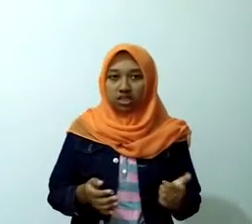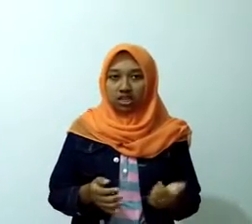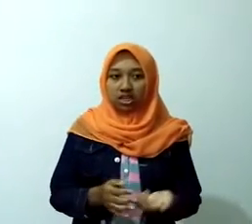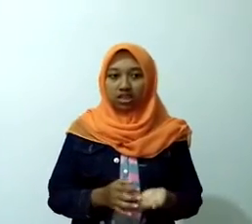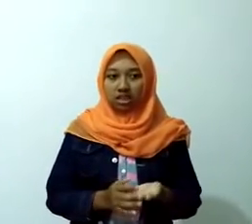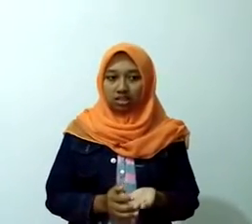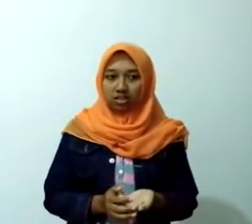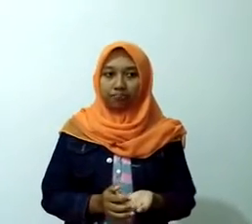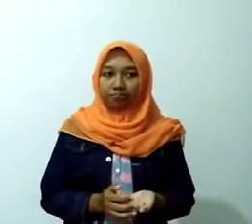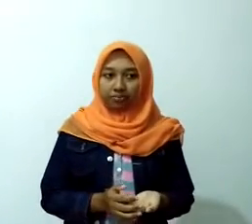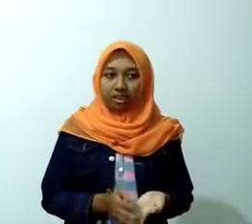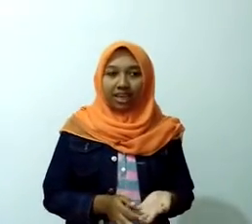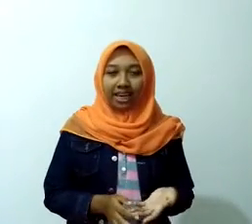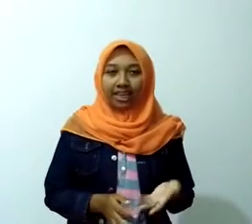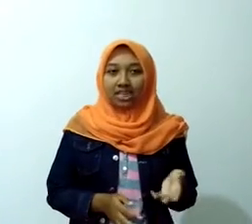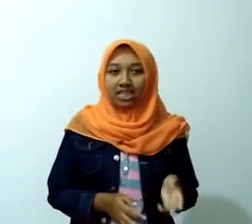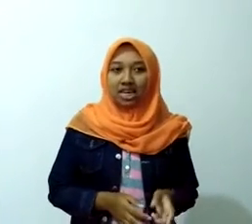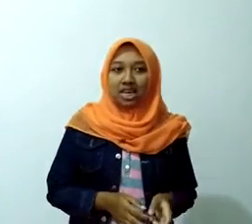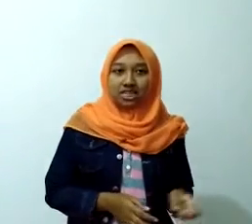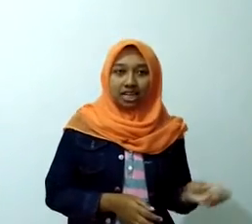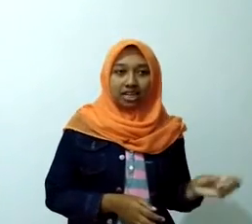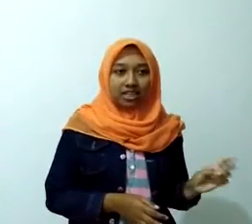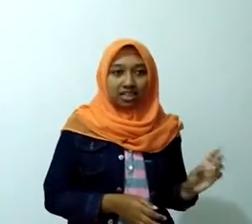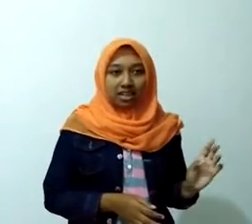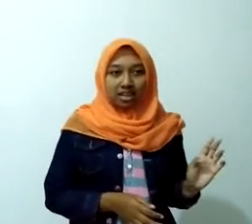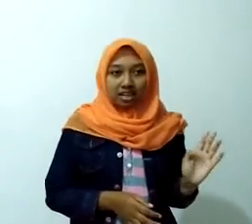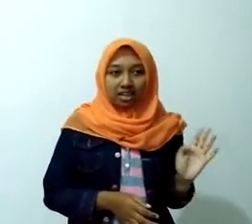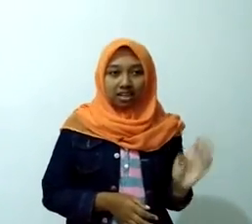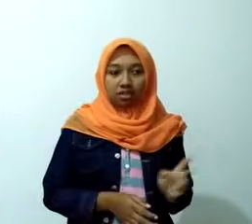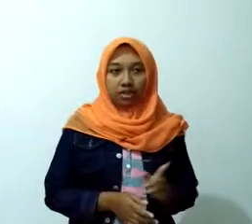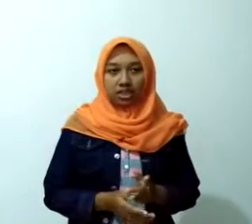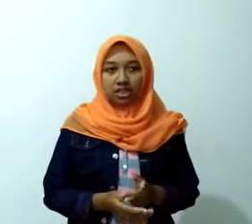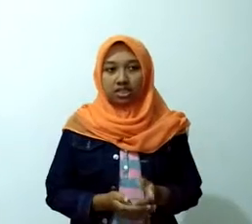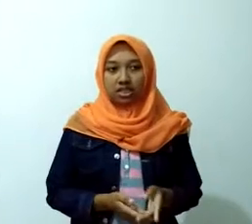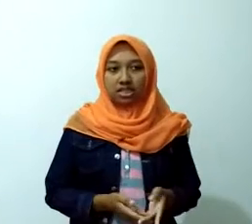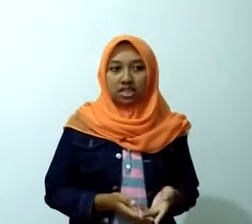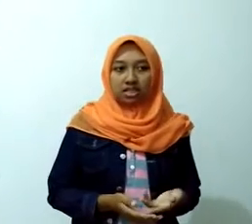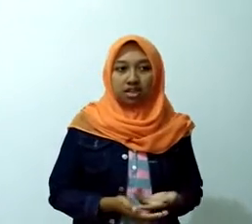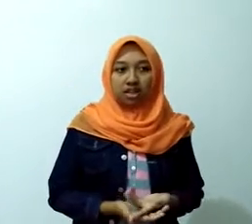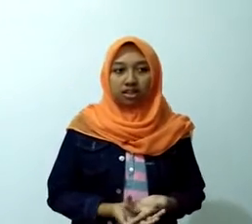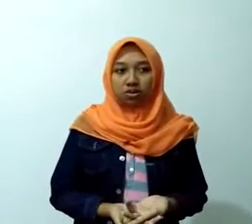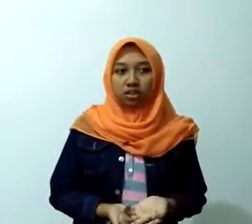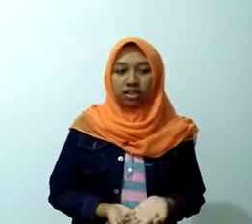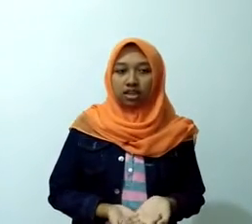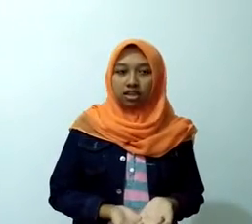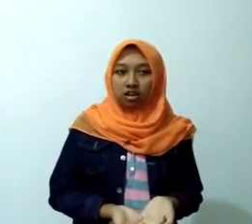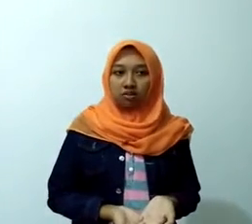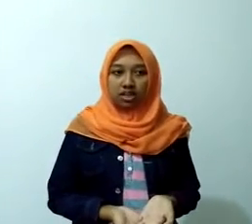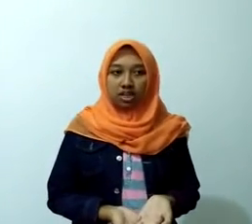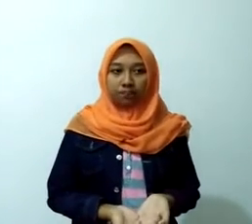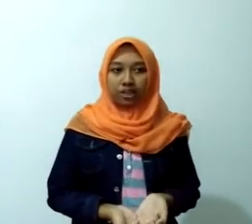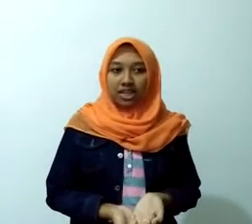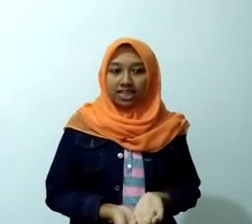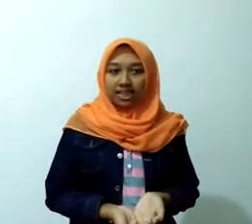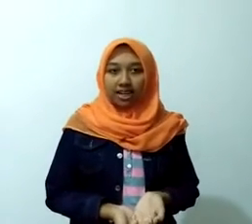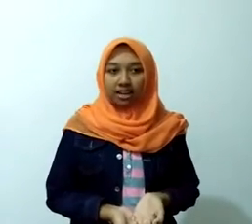bring dictionary in the class. And the second identification research is related to technique of learning.